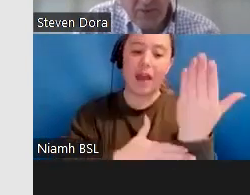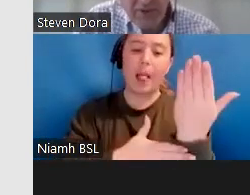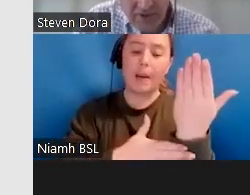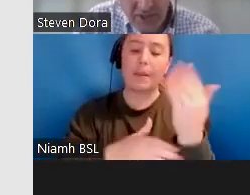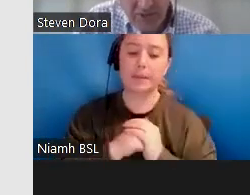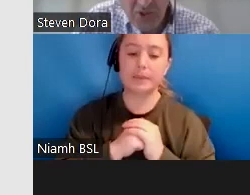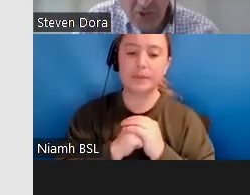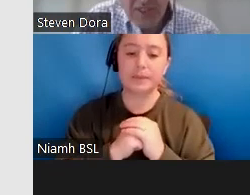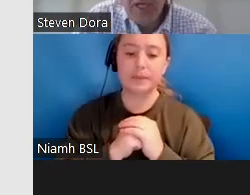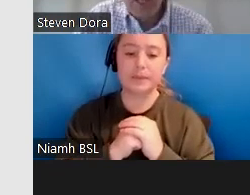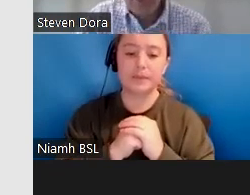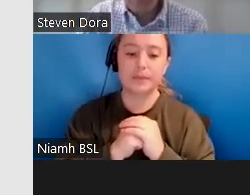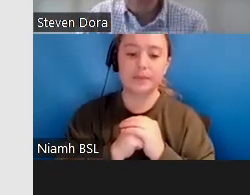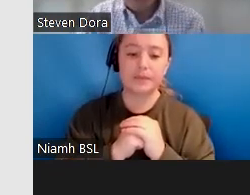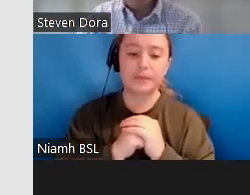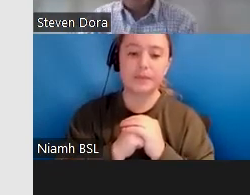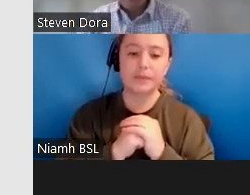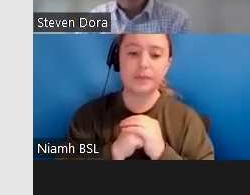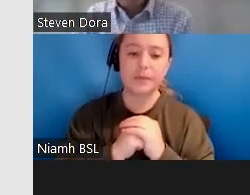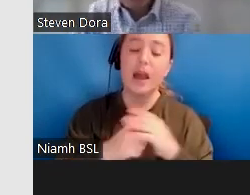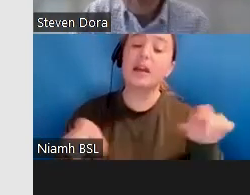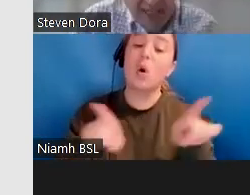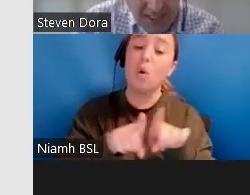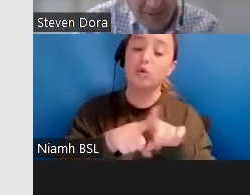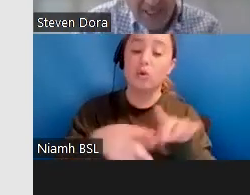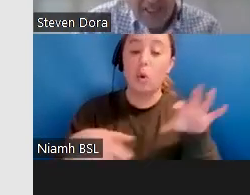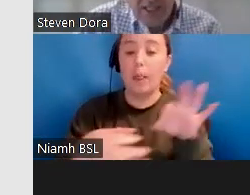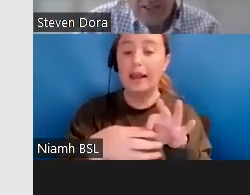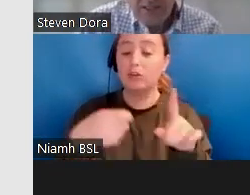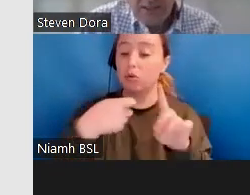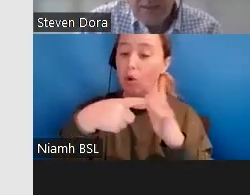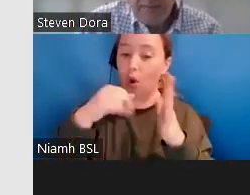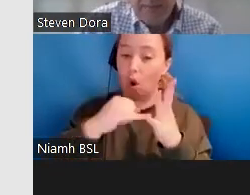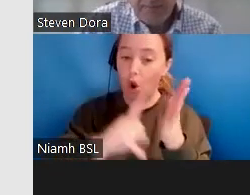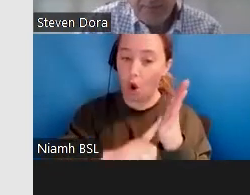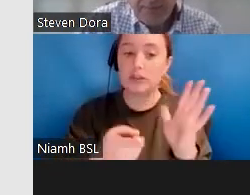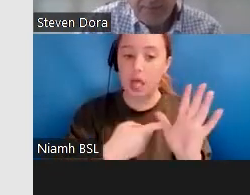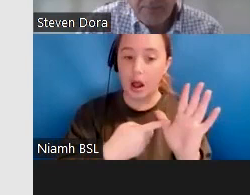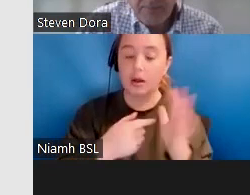people with Transport Scotland and COSLA. Next slide, please.